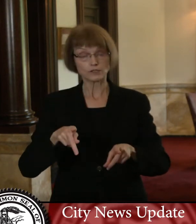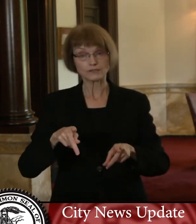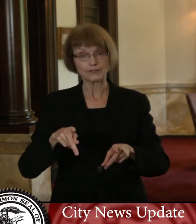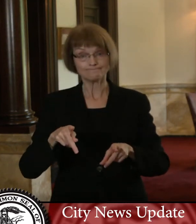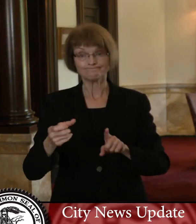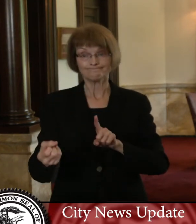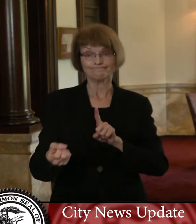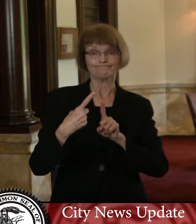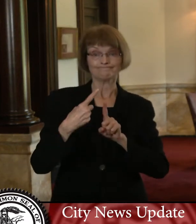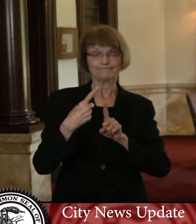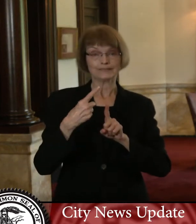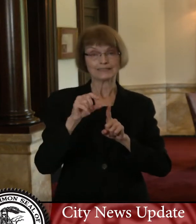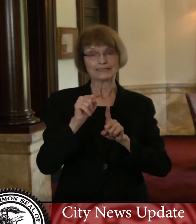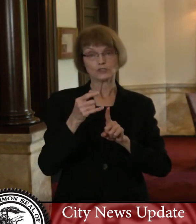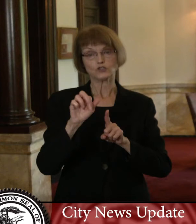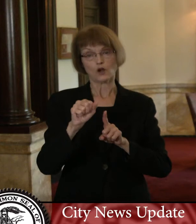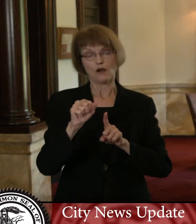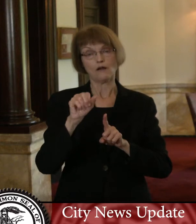at